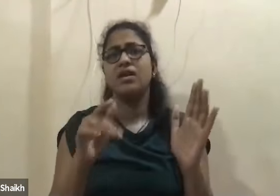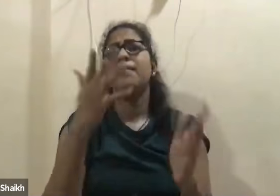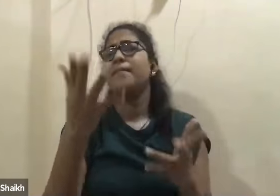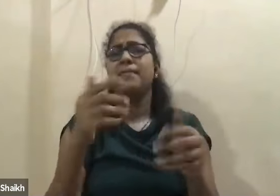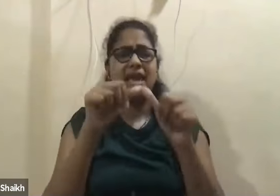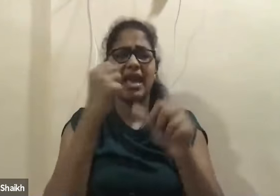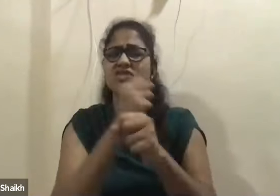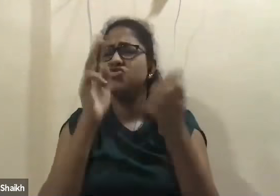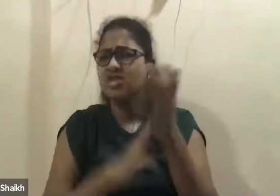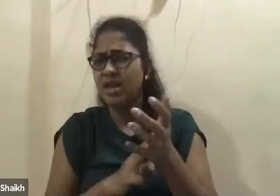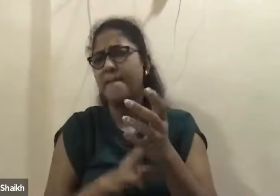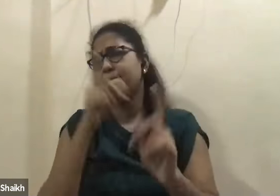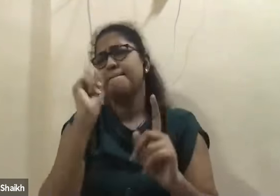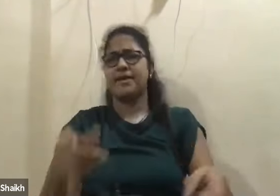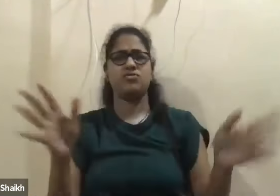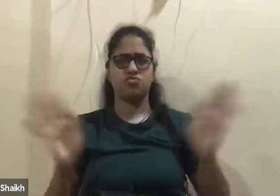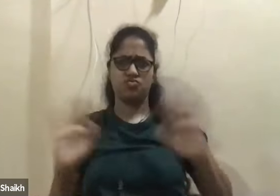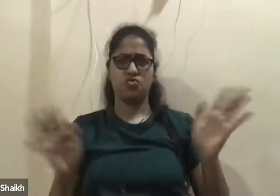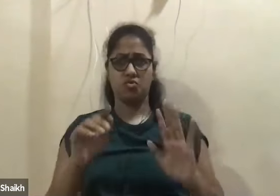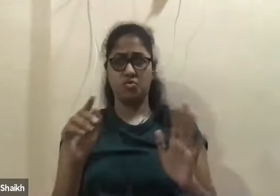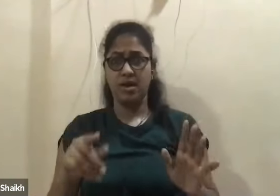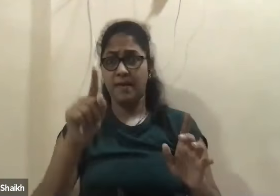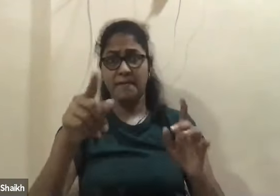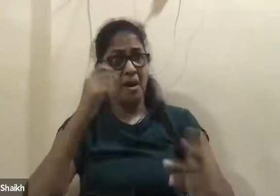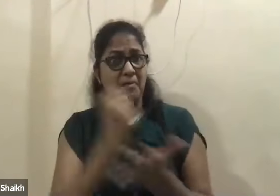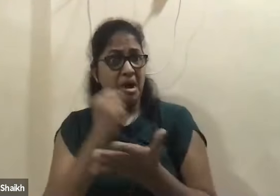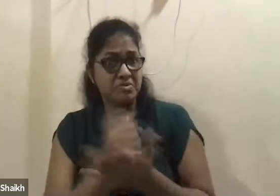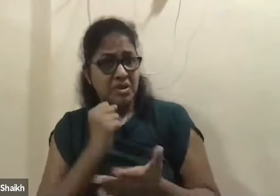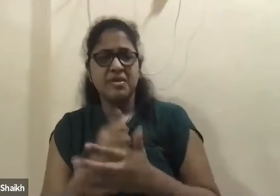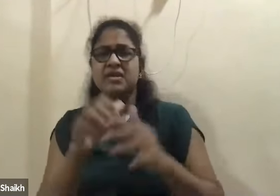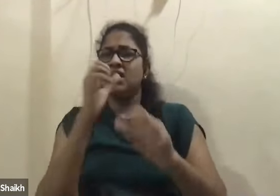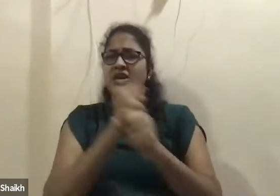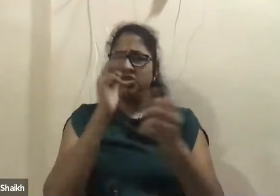for trusts, right? Okay. You don't need to mandatorily have a meeting for trust. Only if you